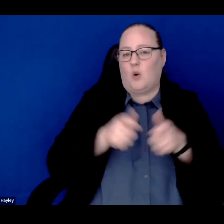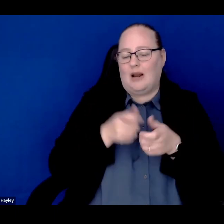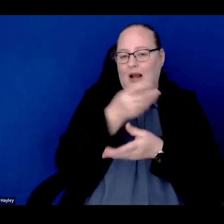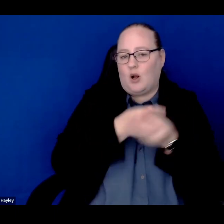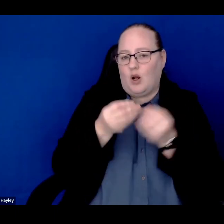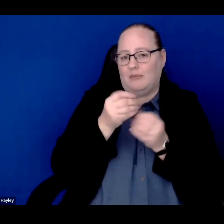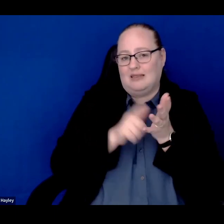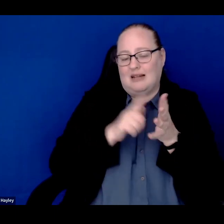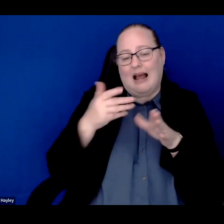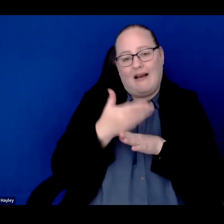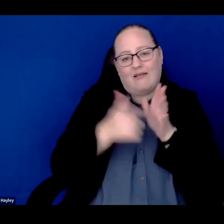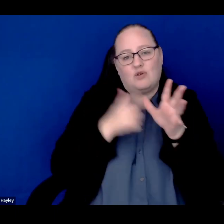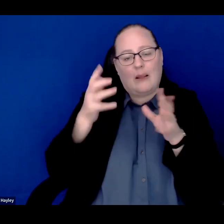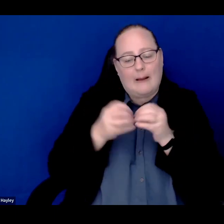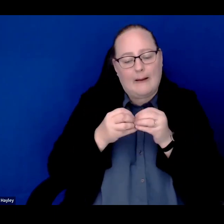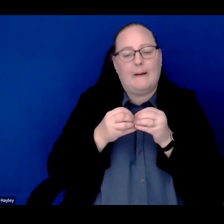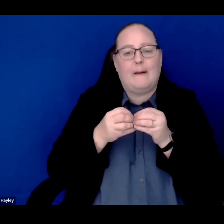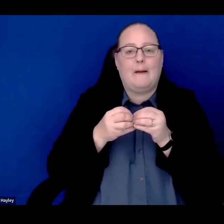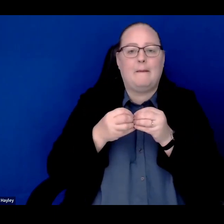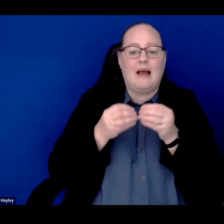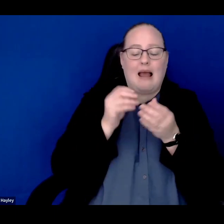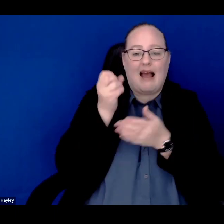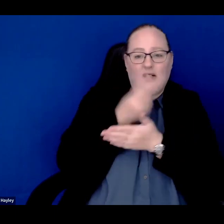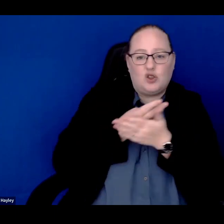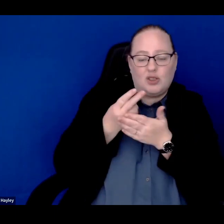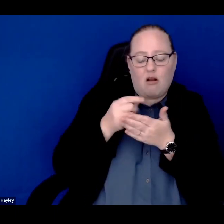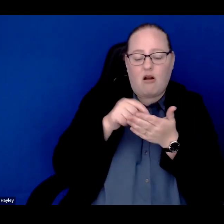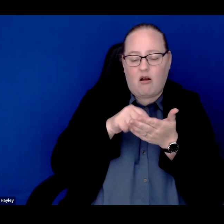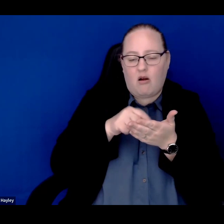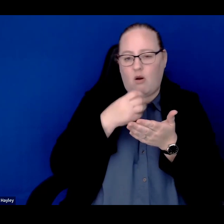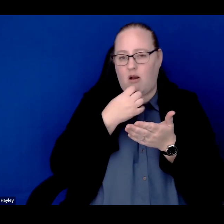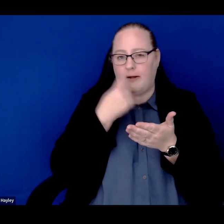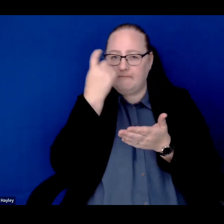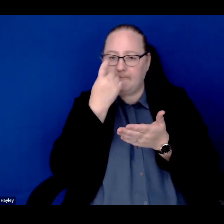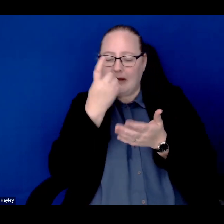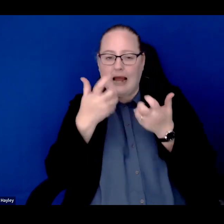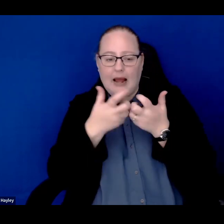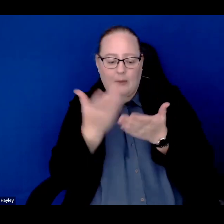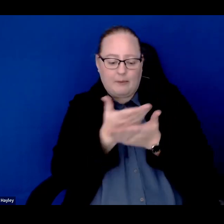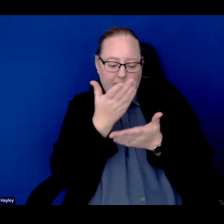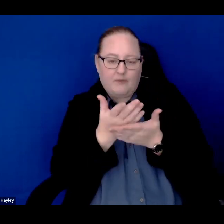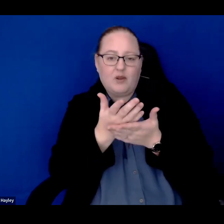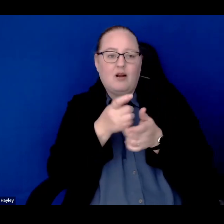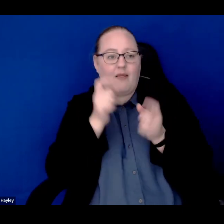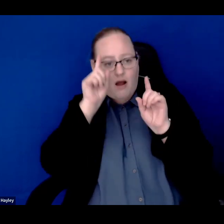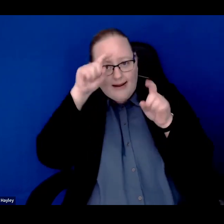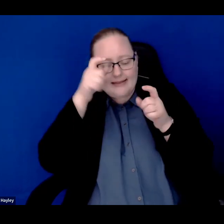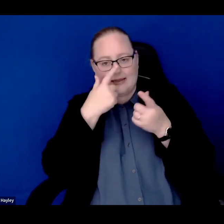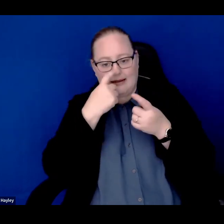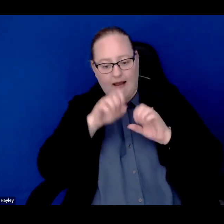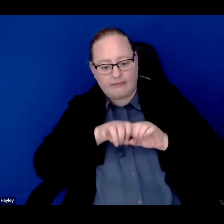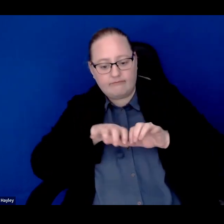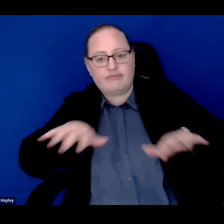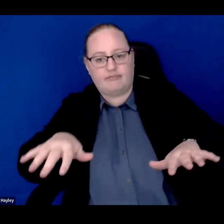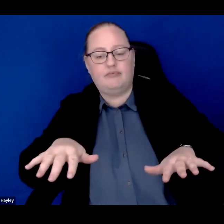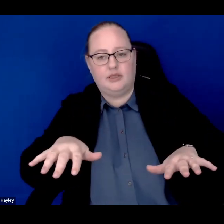into asking how do we ensure that these ideas can be made open and available and that they spread at the speed and scale that's needed, while